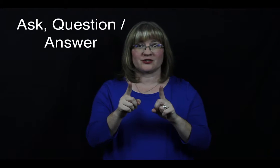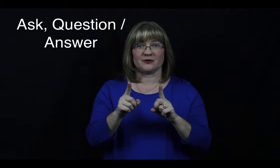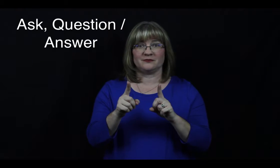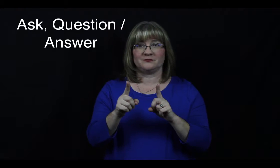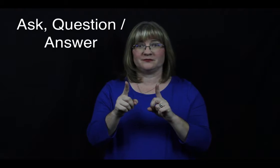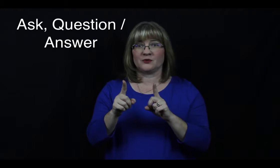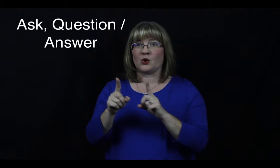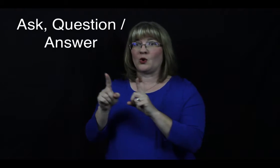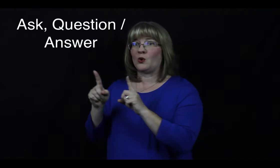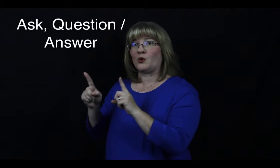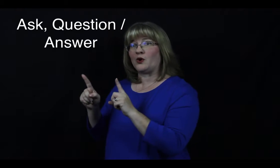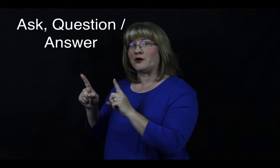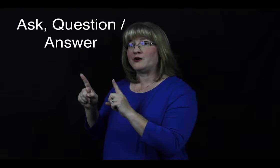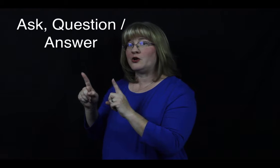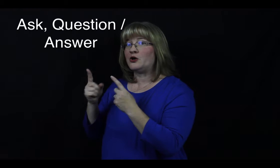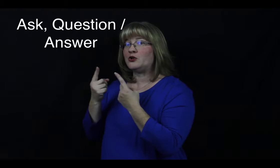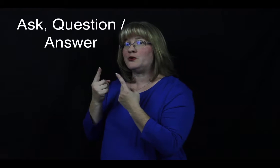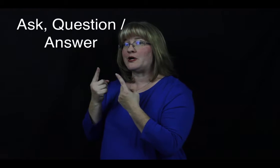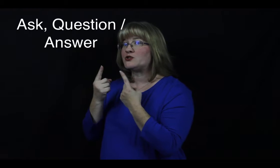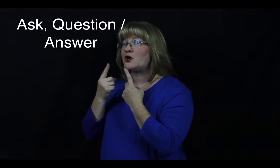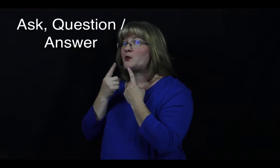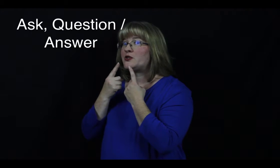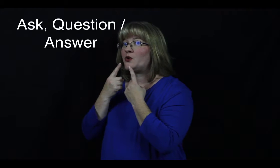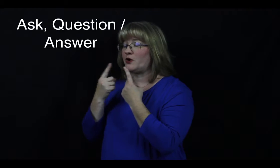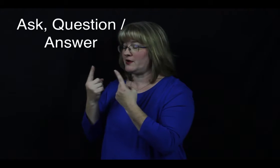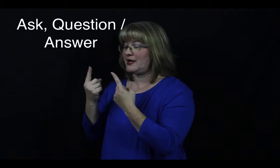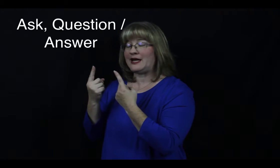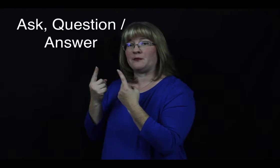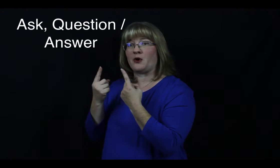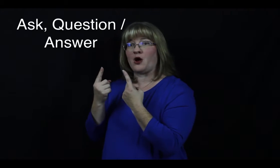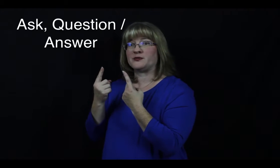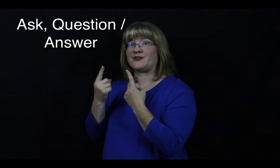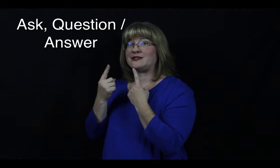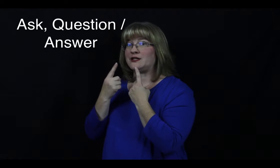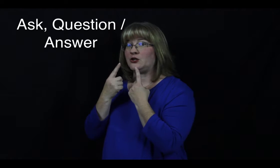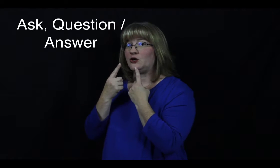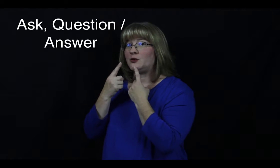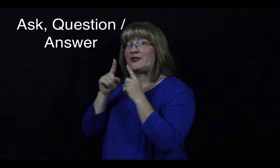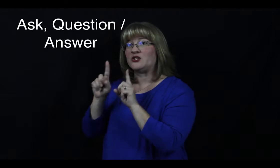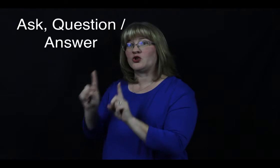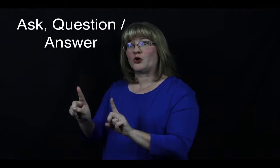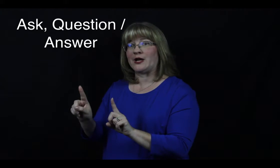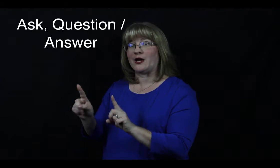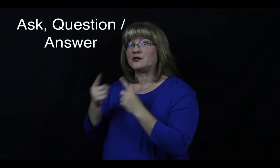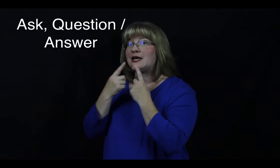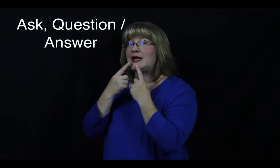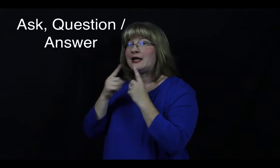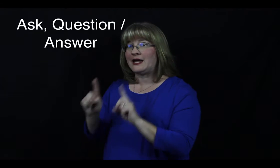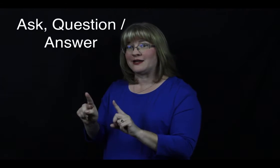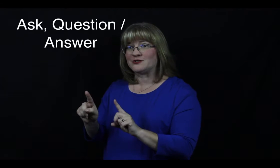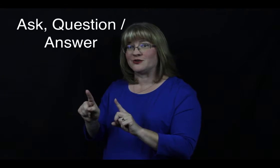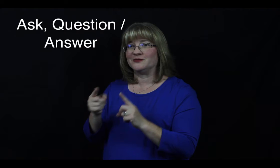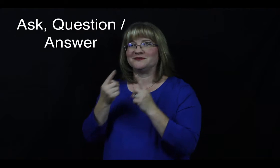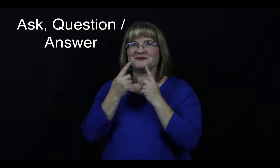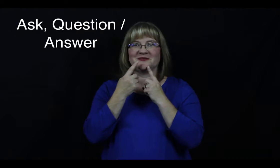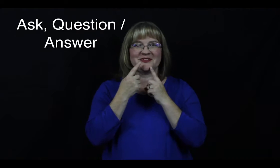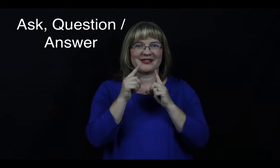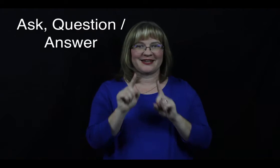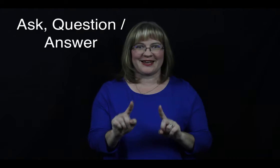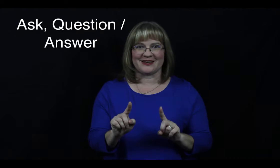Answer. Or you may start with your palms facing you and they turn out. Answer.